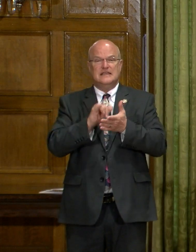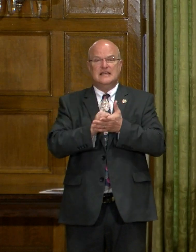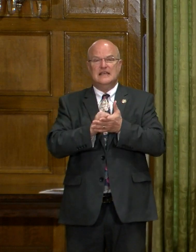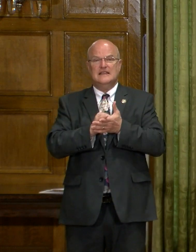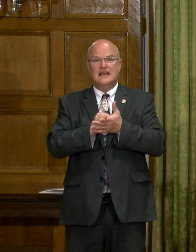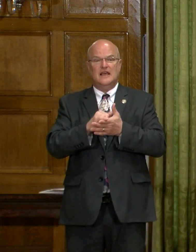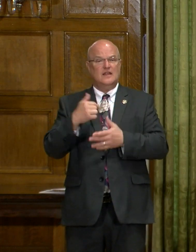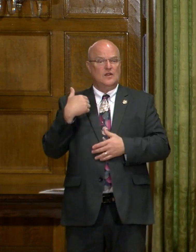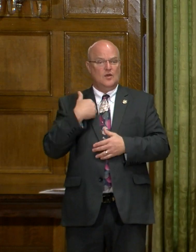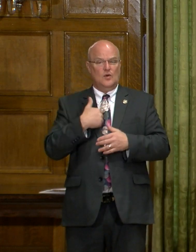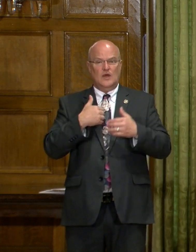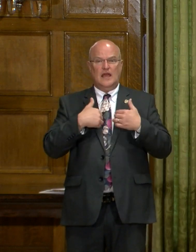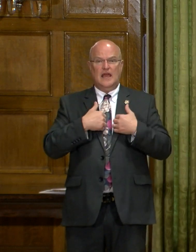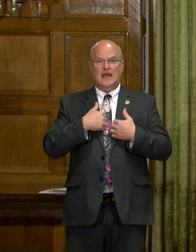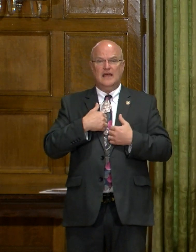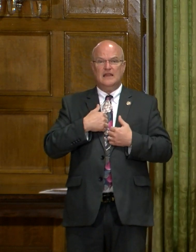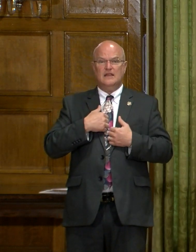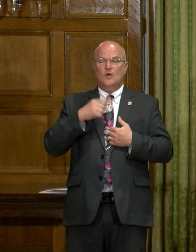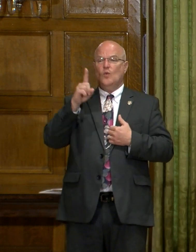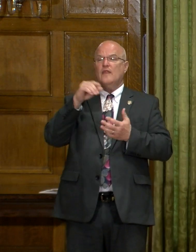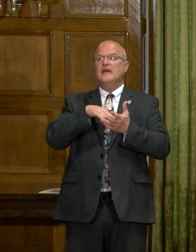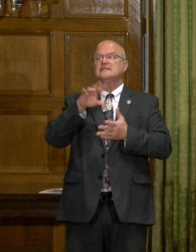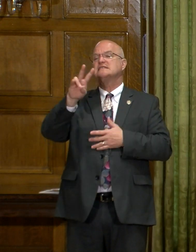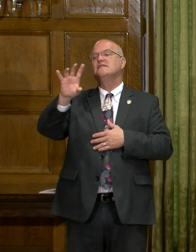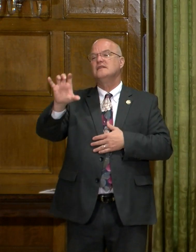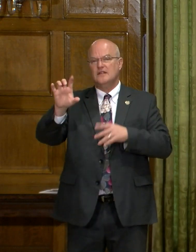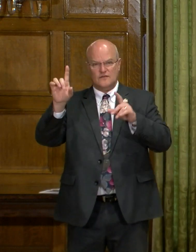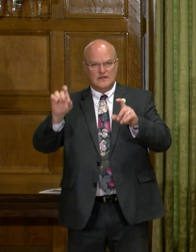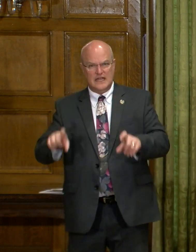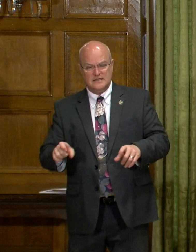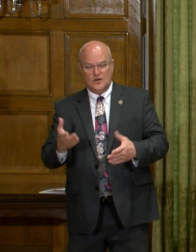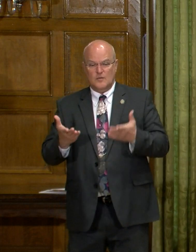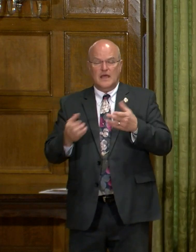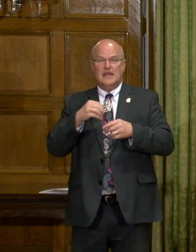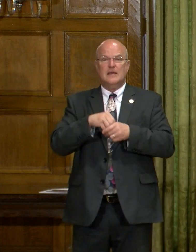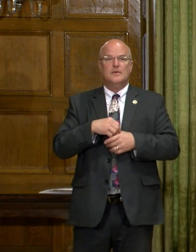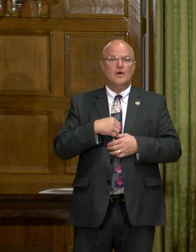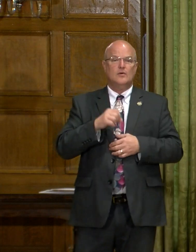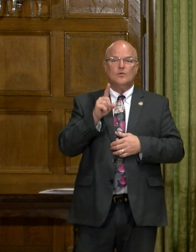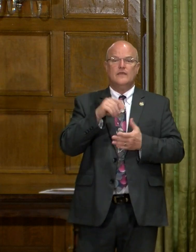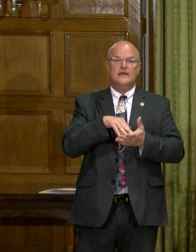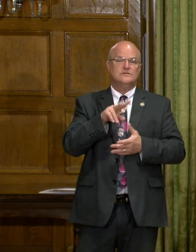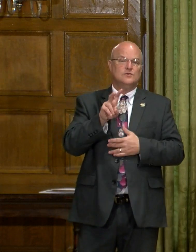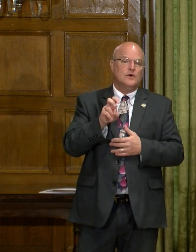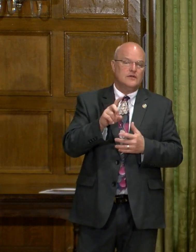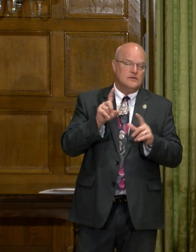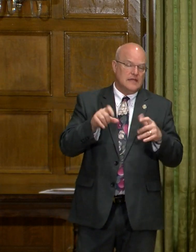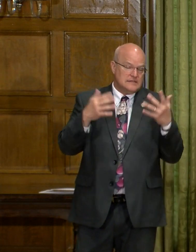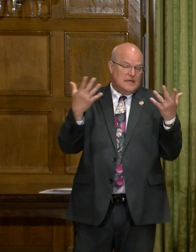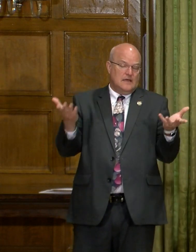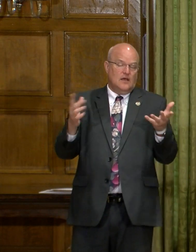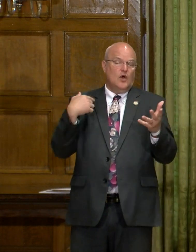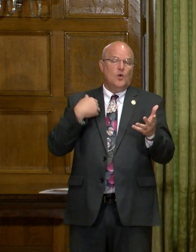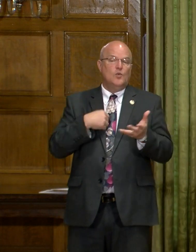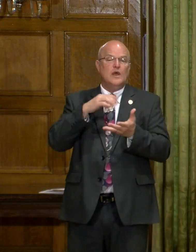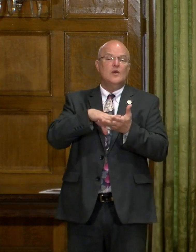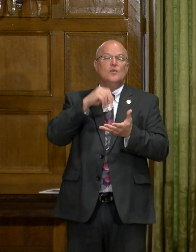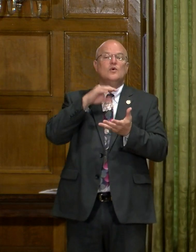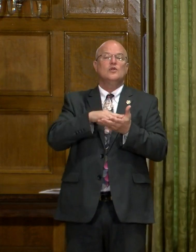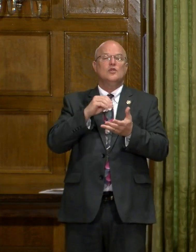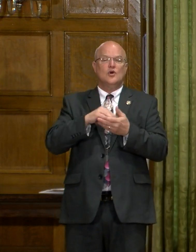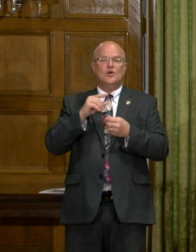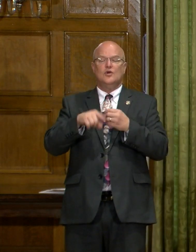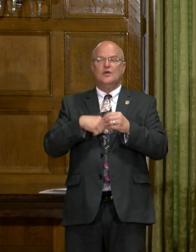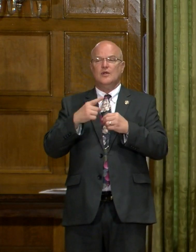that we had 1,700 that were tested, or we might come in here and there are only 1,200 tested. So we're going to learn a little